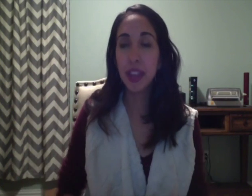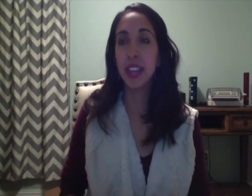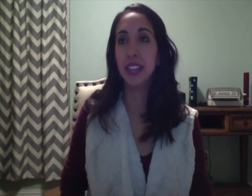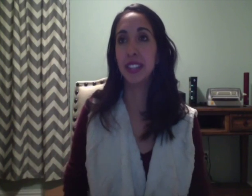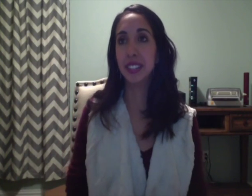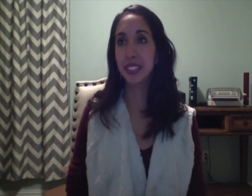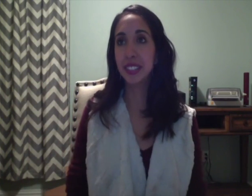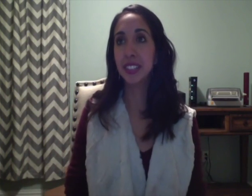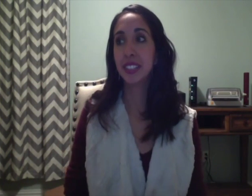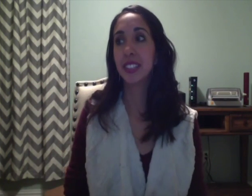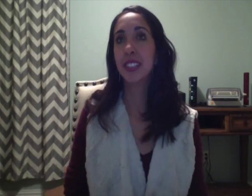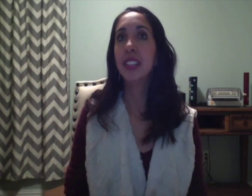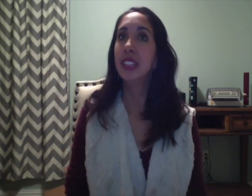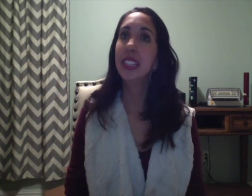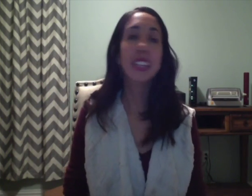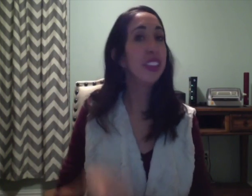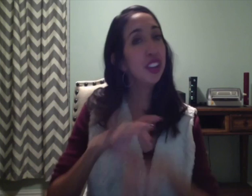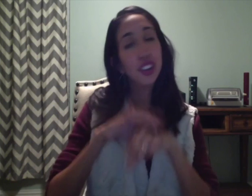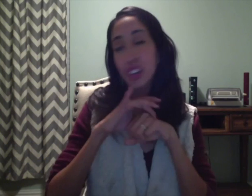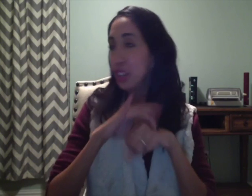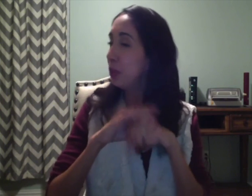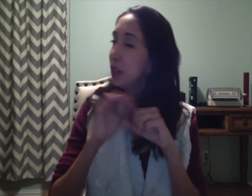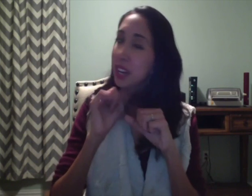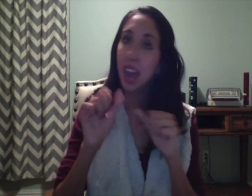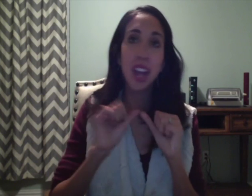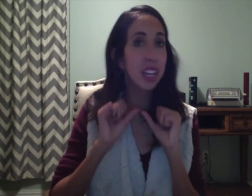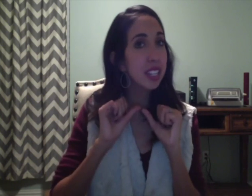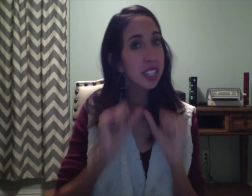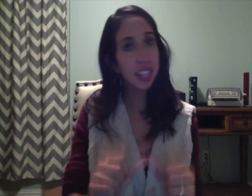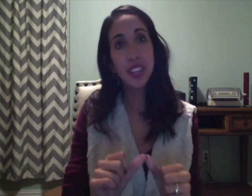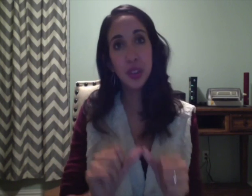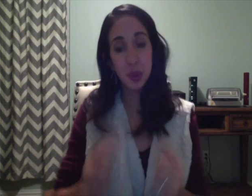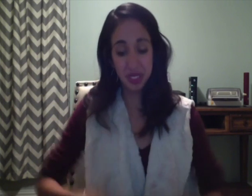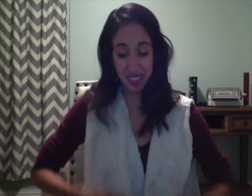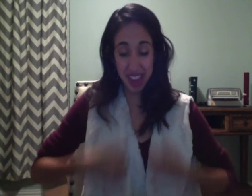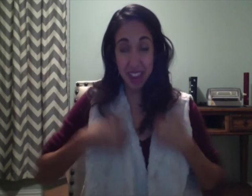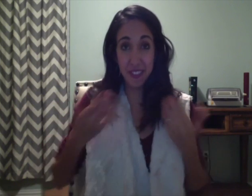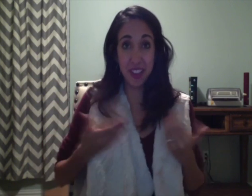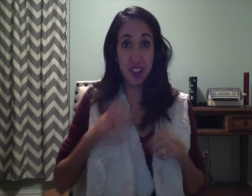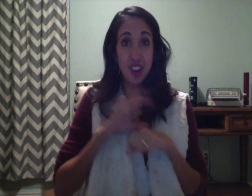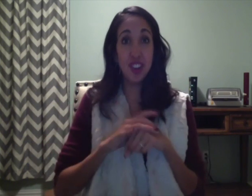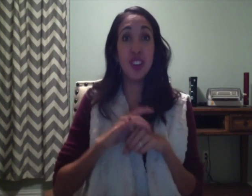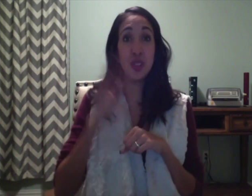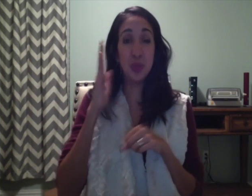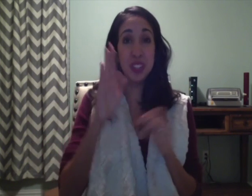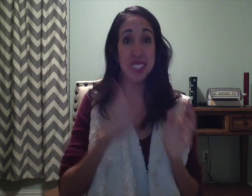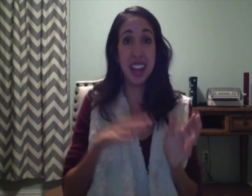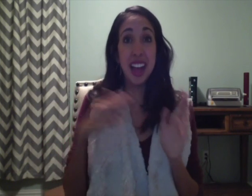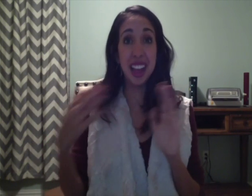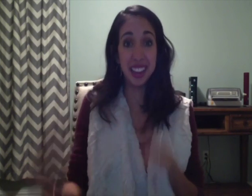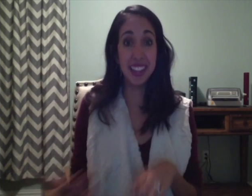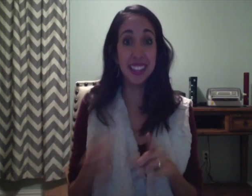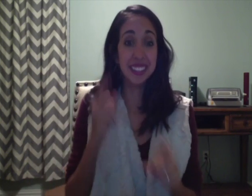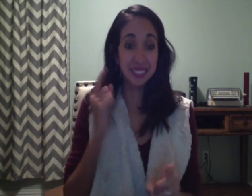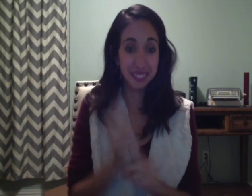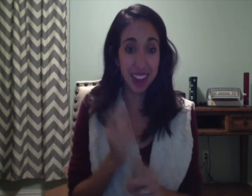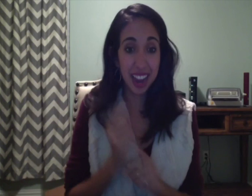happen? Yeah, the earth would not continue. Life here on earth would die.